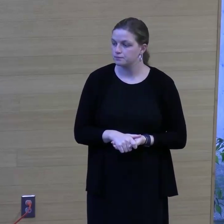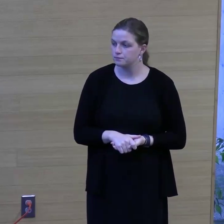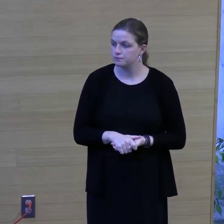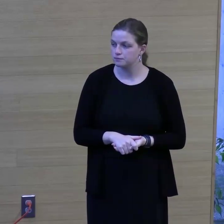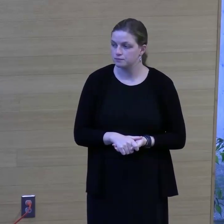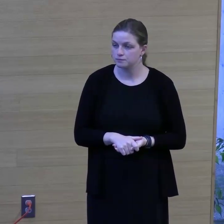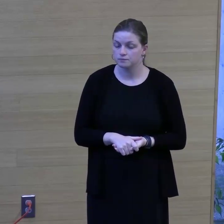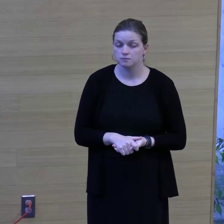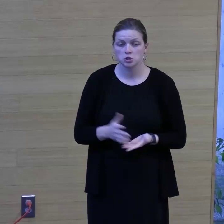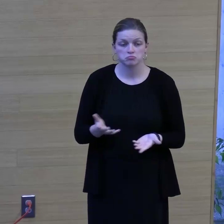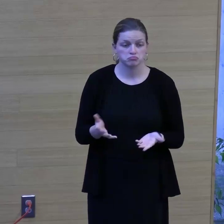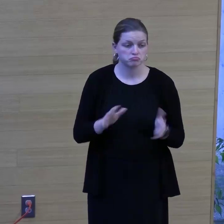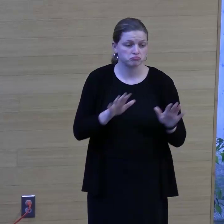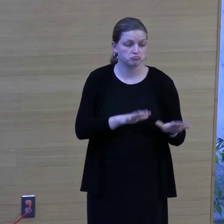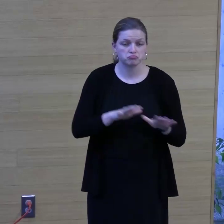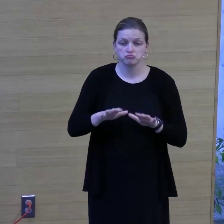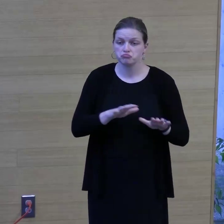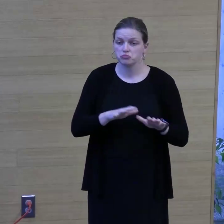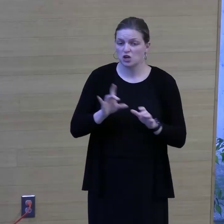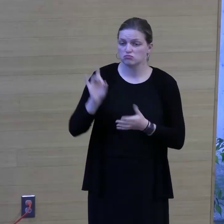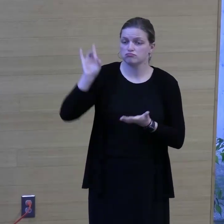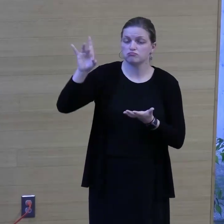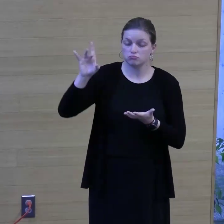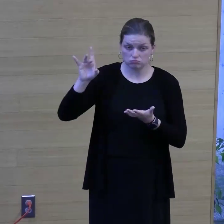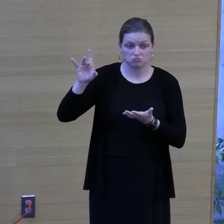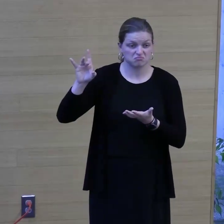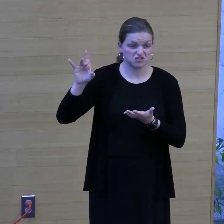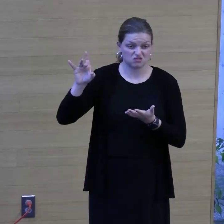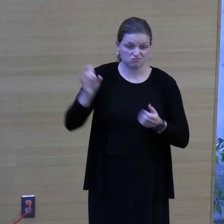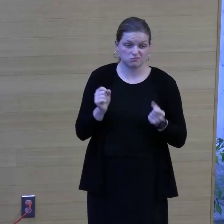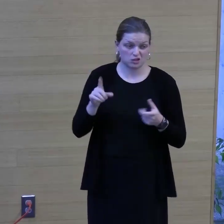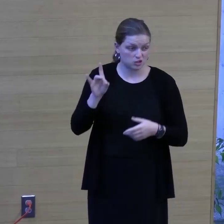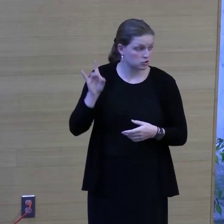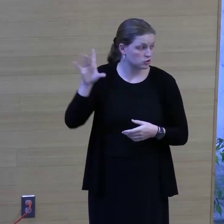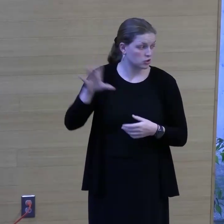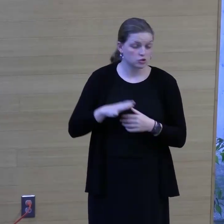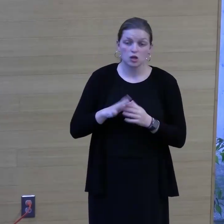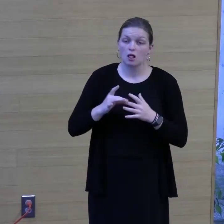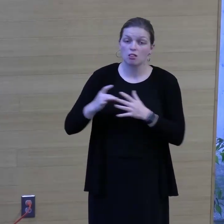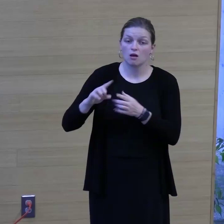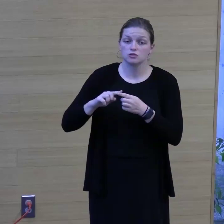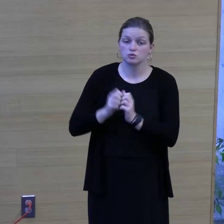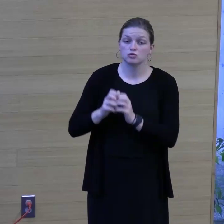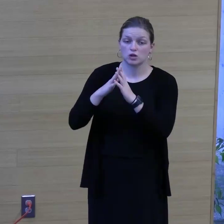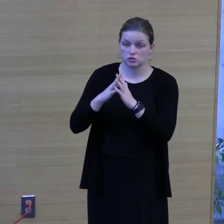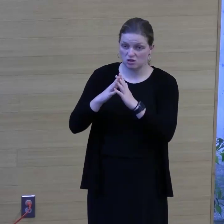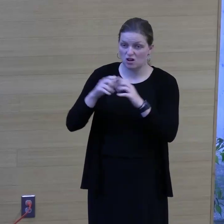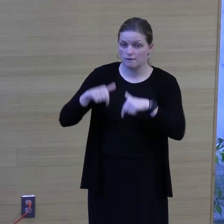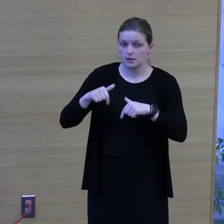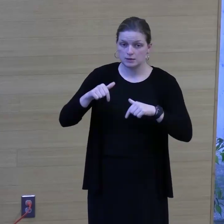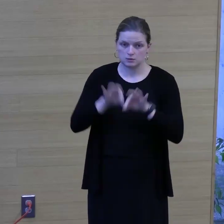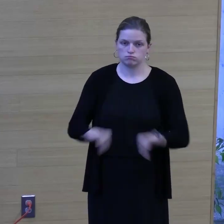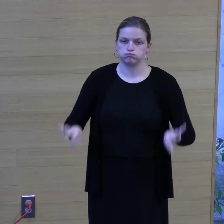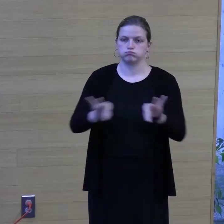So this casual suggestion, impromptu suggestion of Rebecca's led to the creation of this